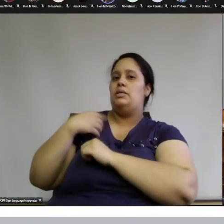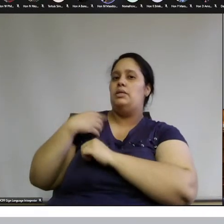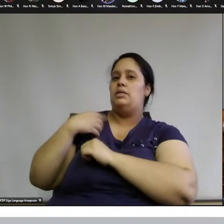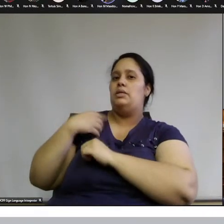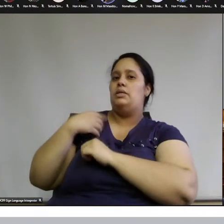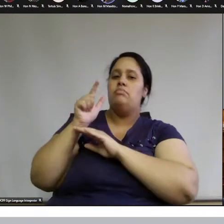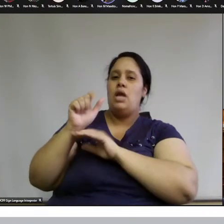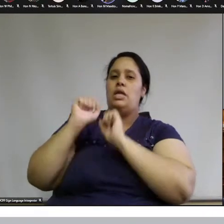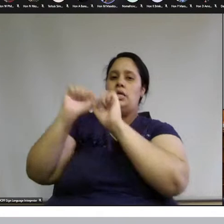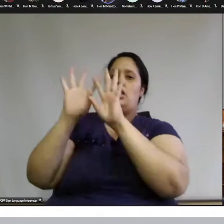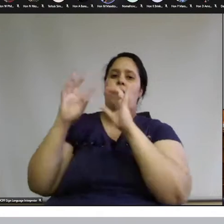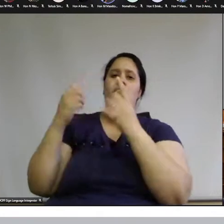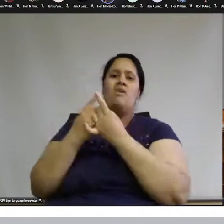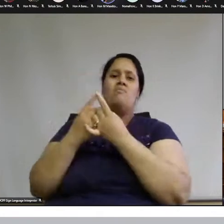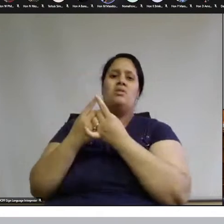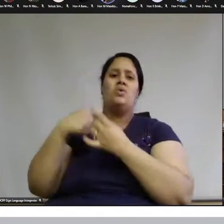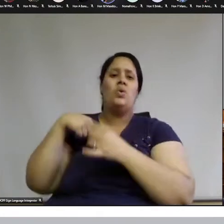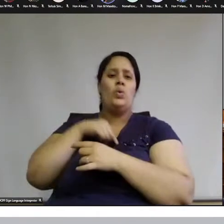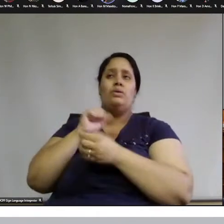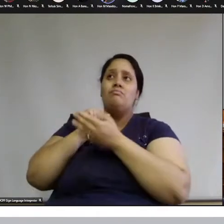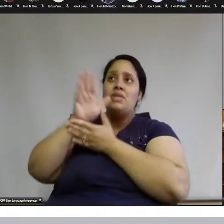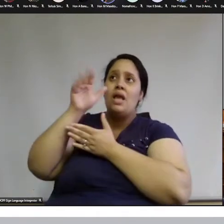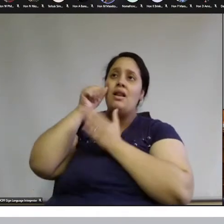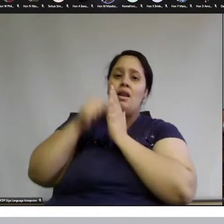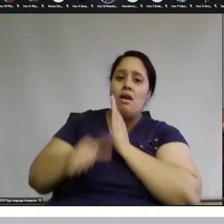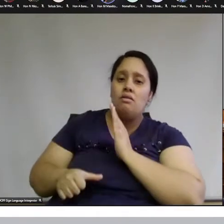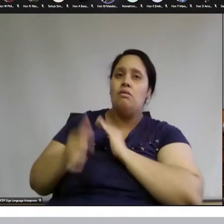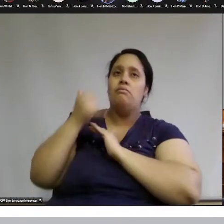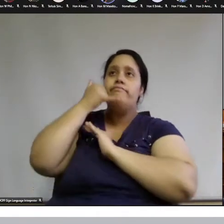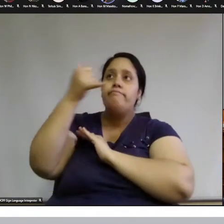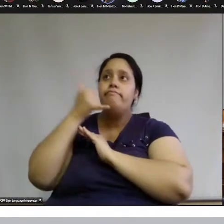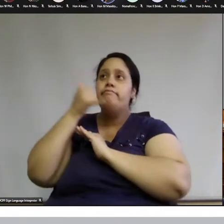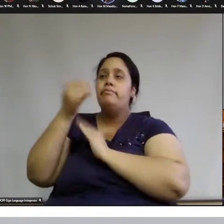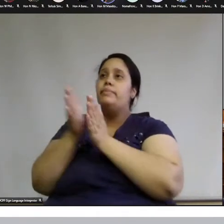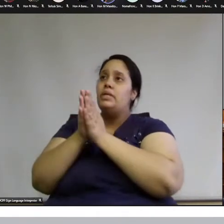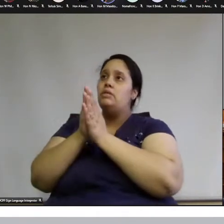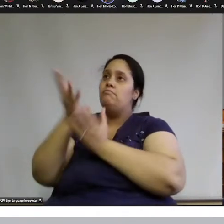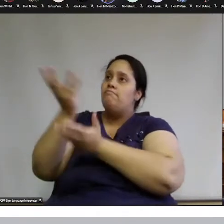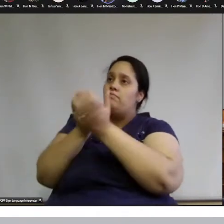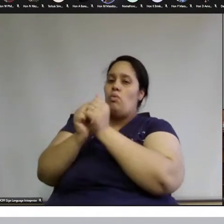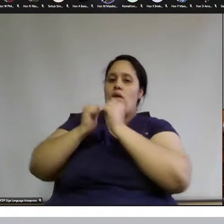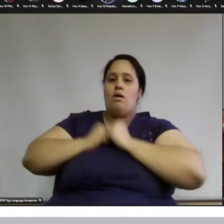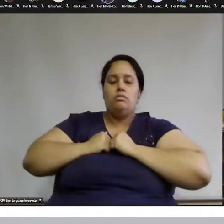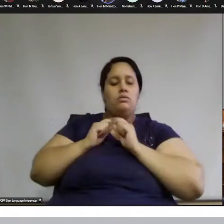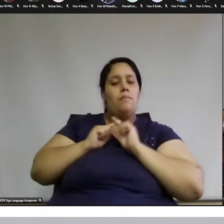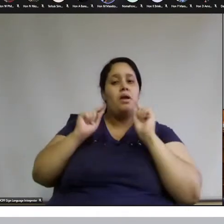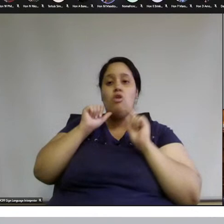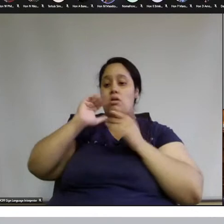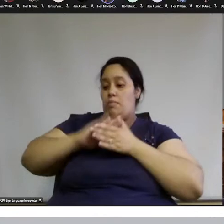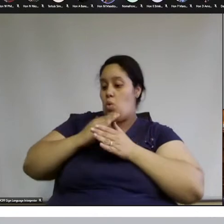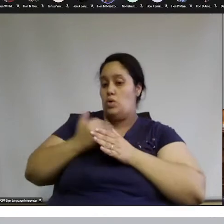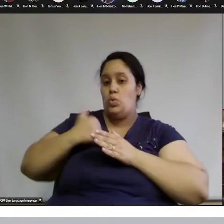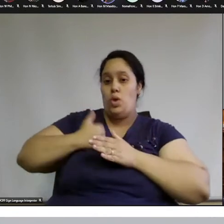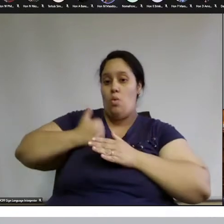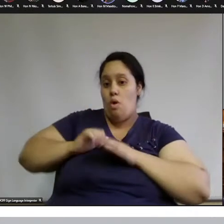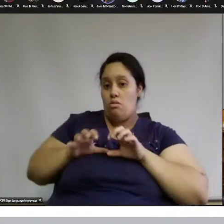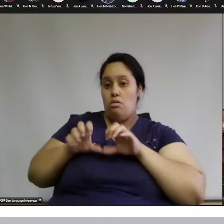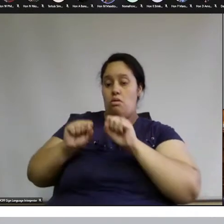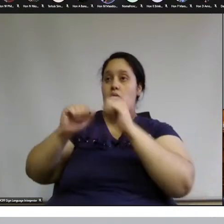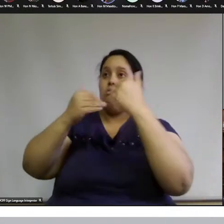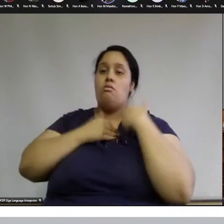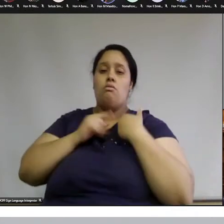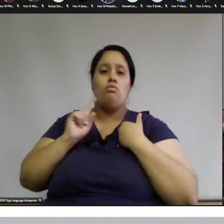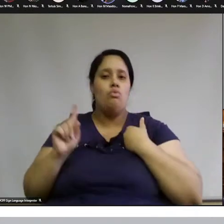and her department. We have sent letters and called on her to speak with us, not because we are trying to hold her to account,